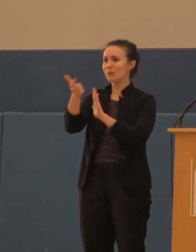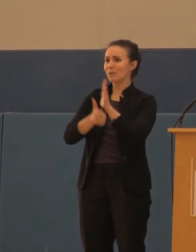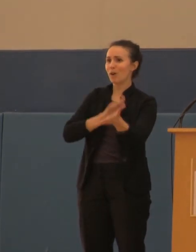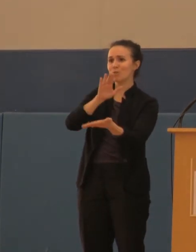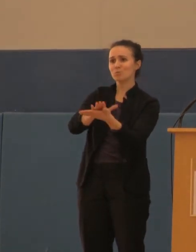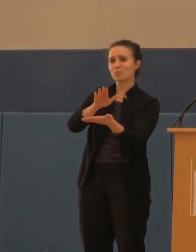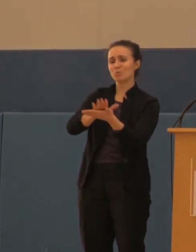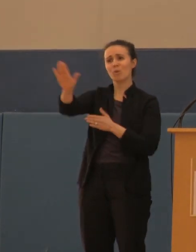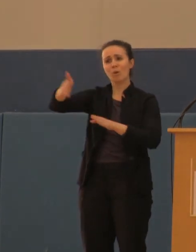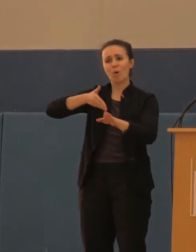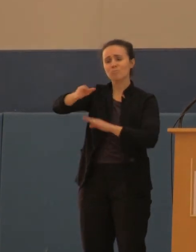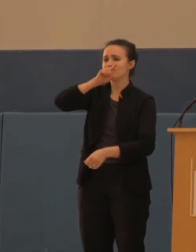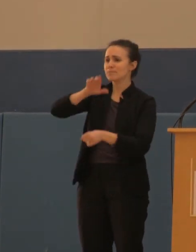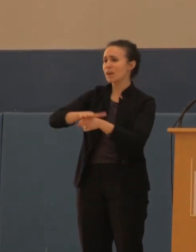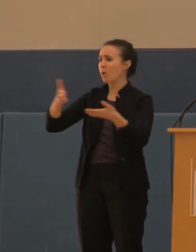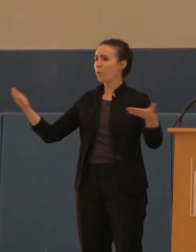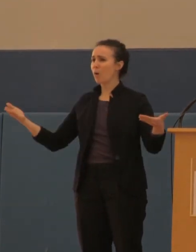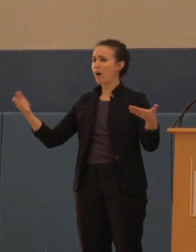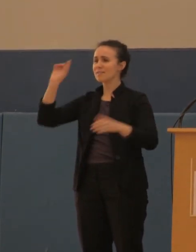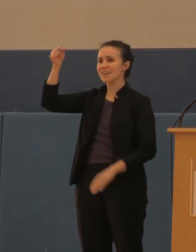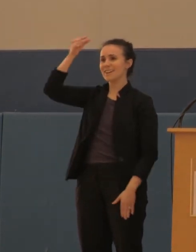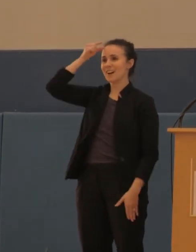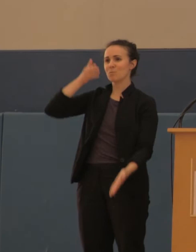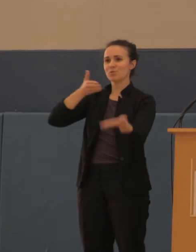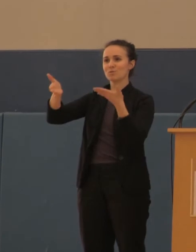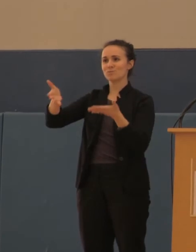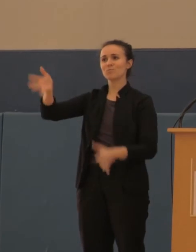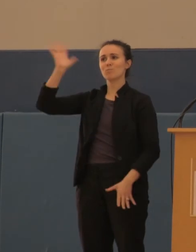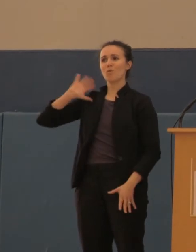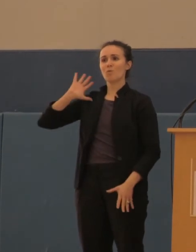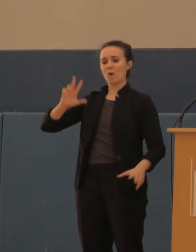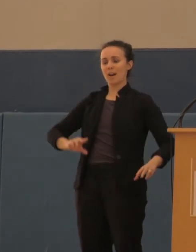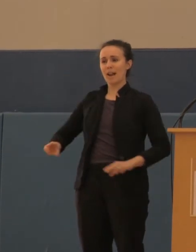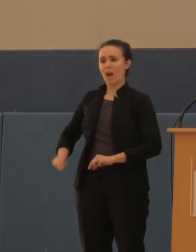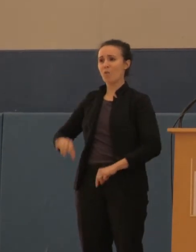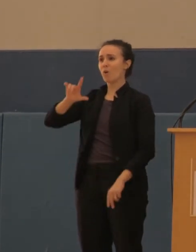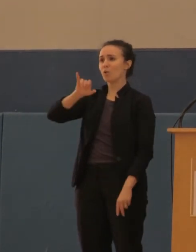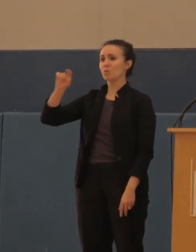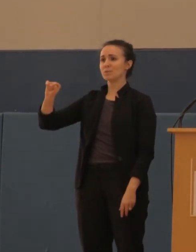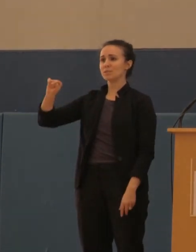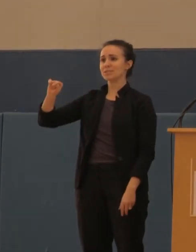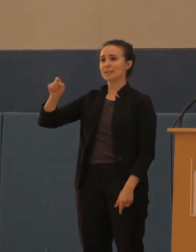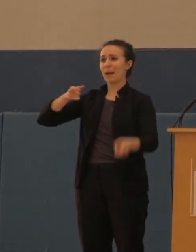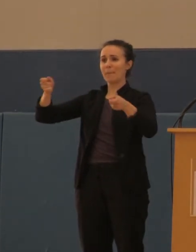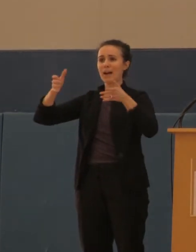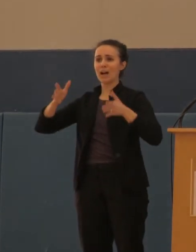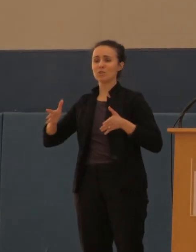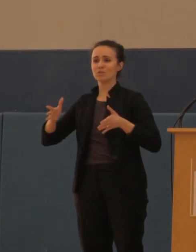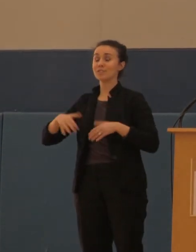government service. She previously served as a naval lieutenant commander, Assistant New York State Attorney